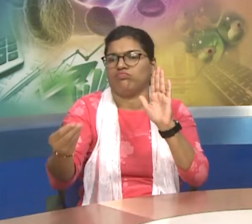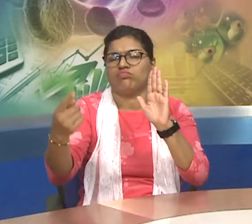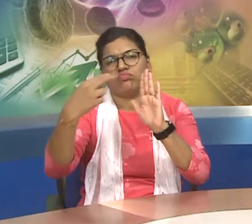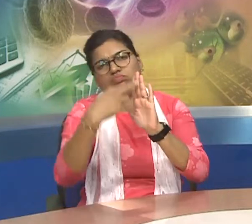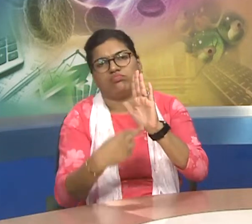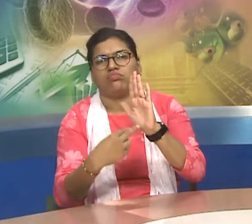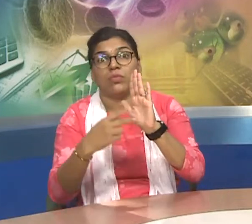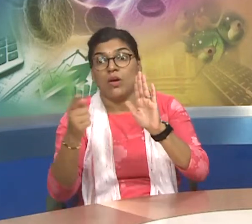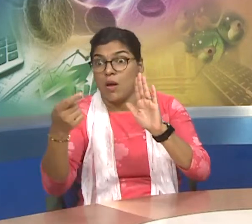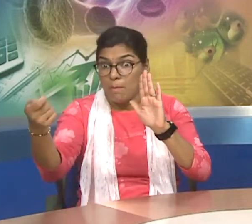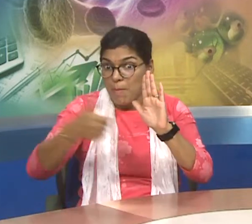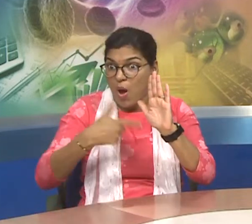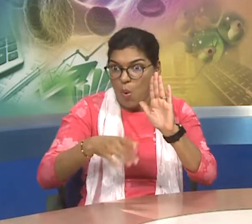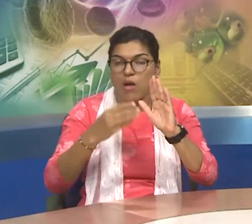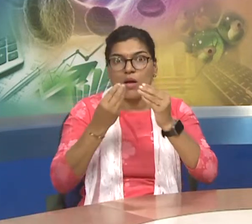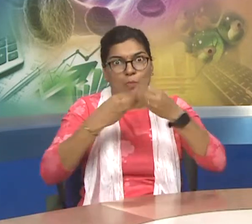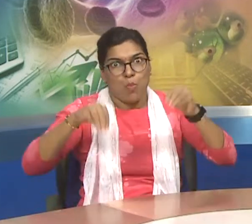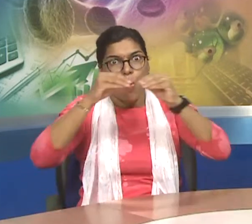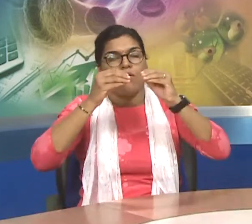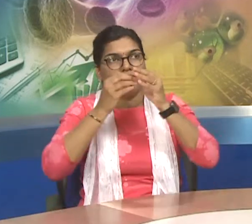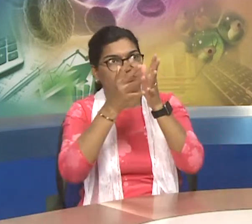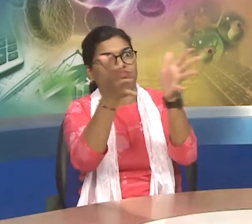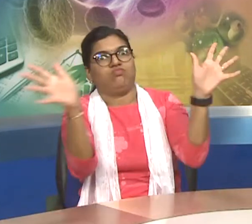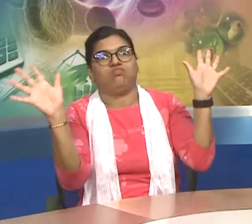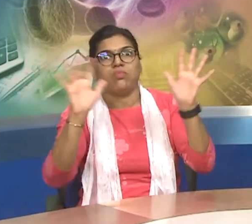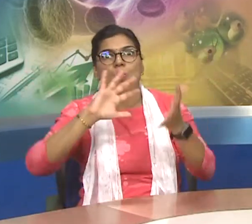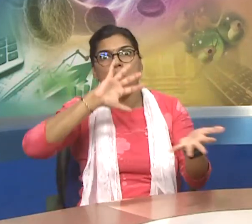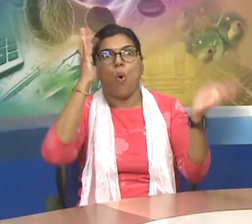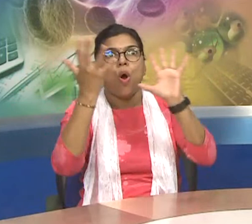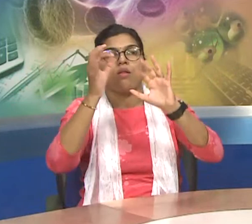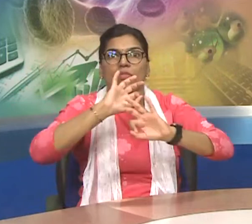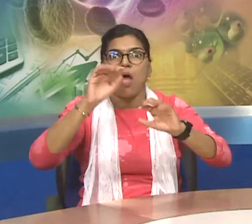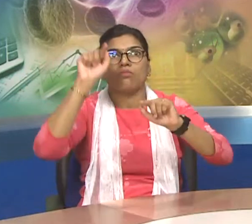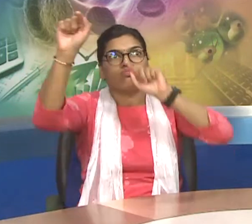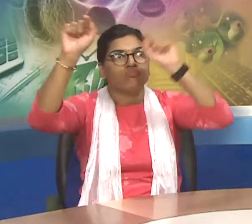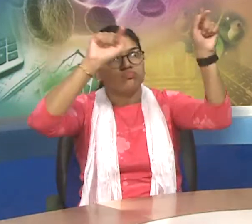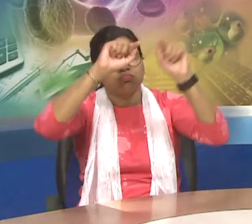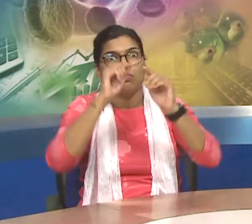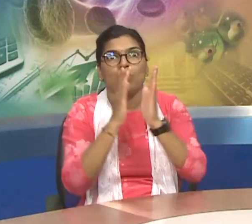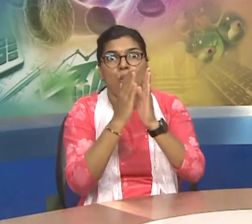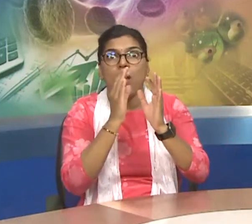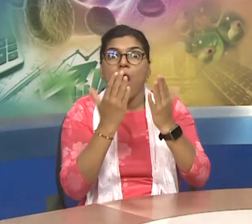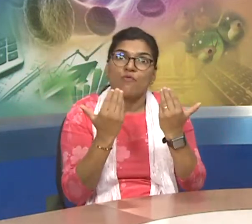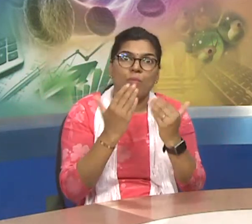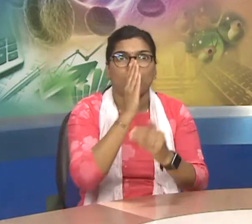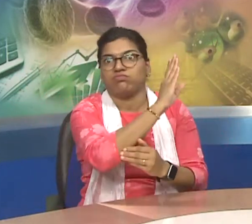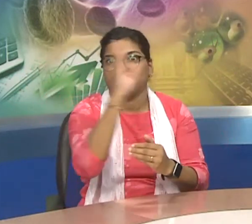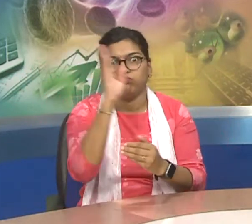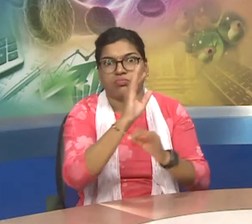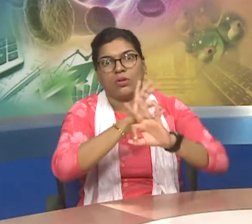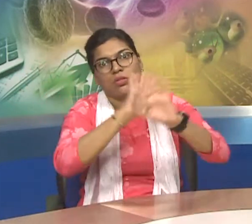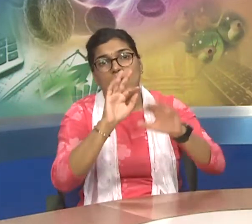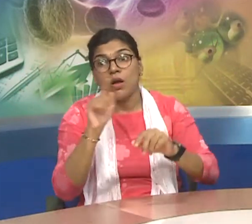So libraries use library management software for different work activities in the